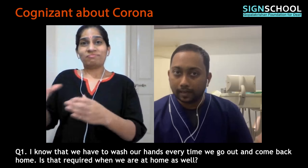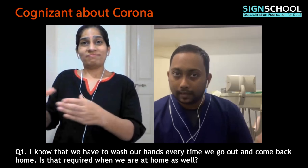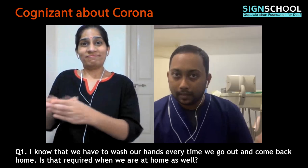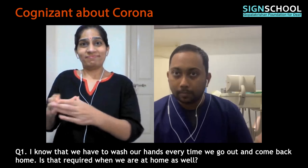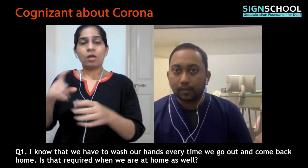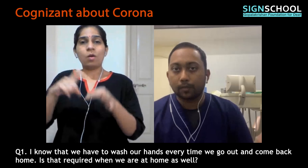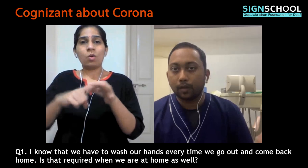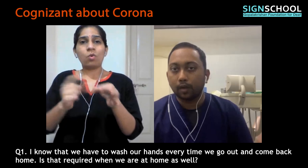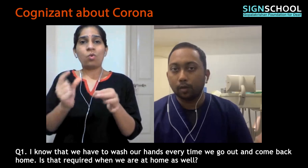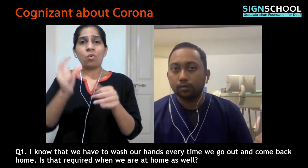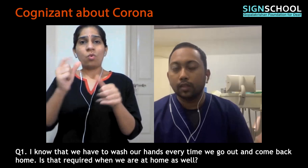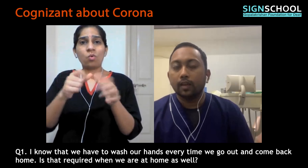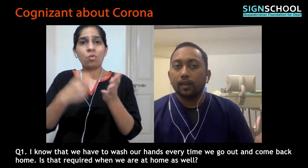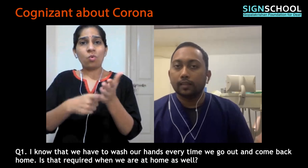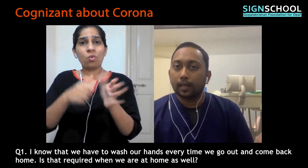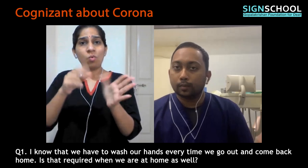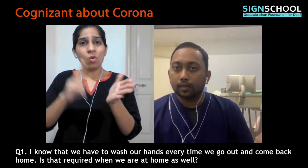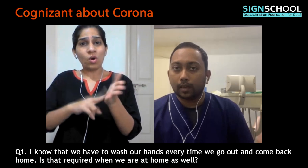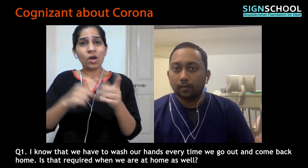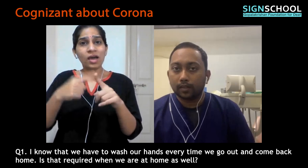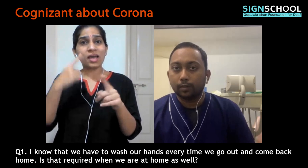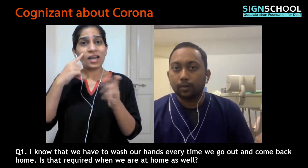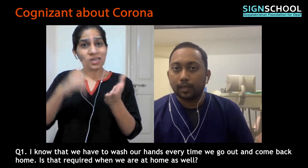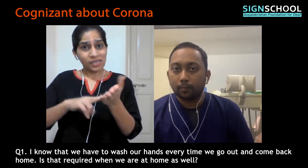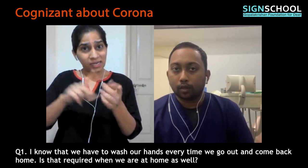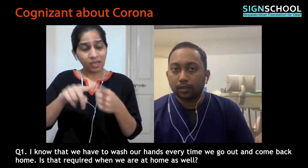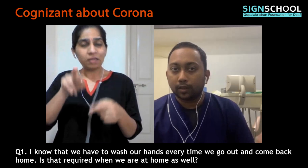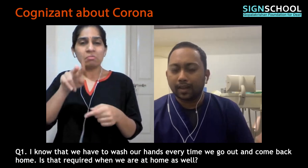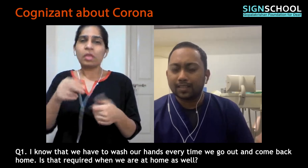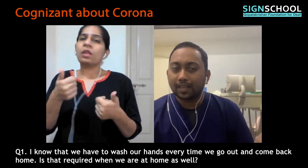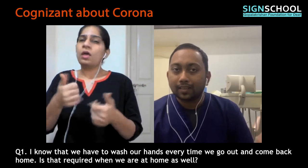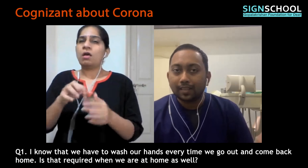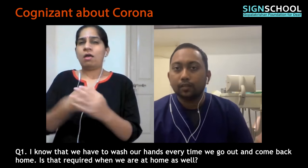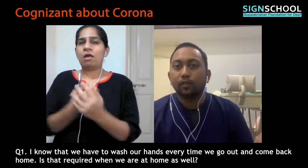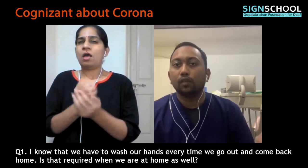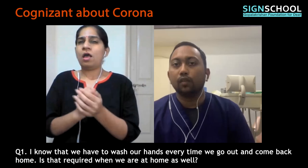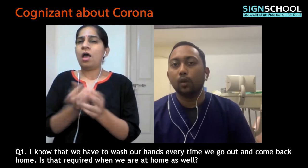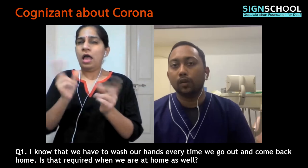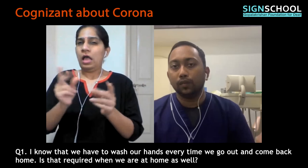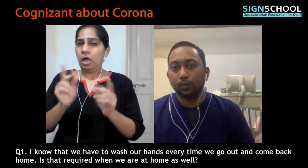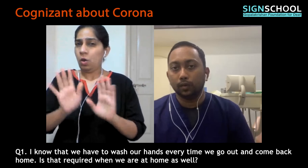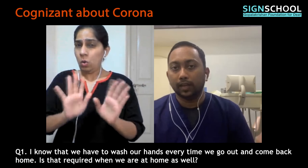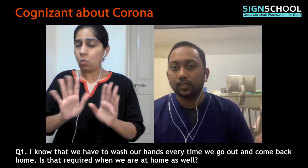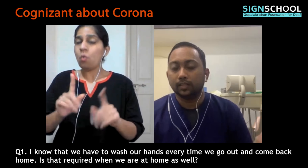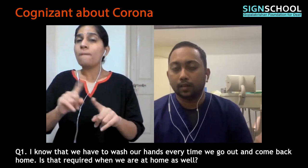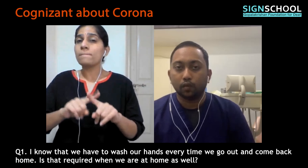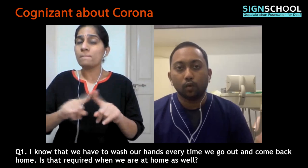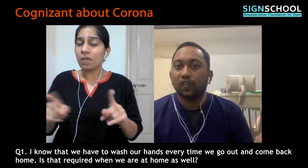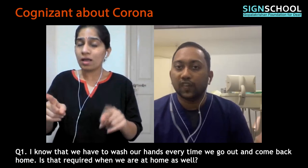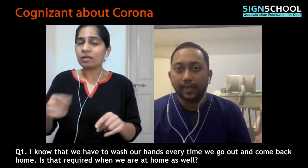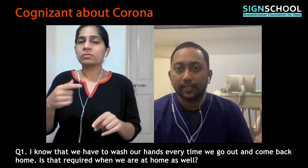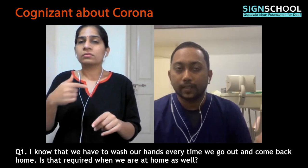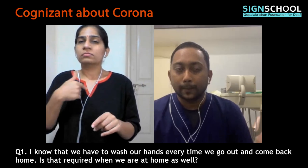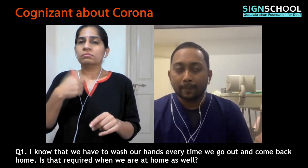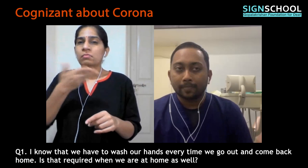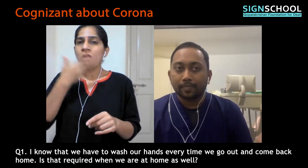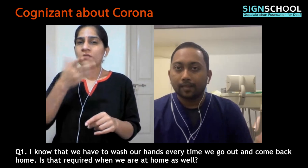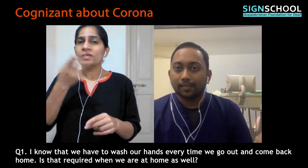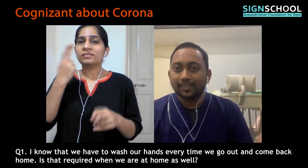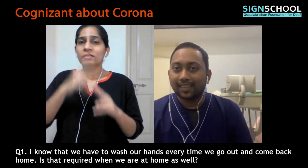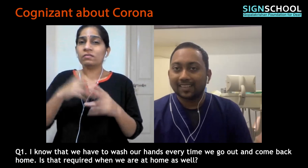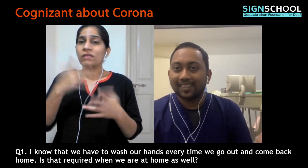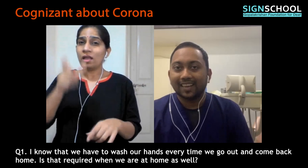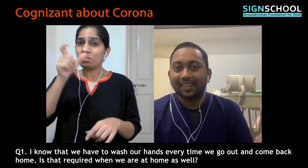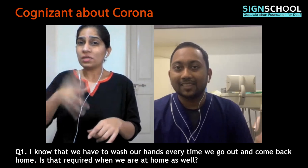in, anybody from your house, then I would advise you to keep washing your hands at least for the following few days, that 4 to 5